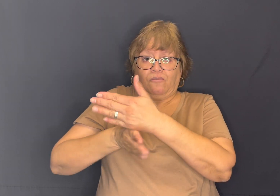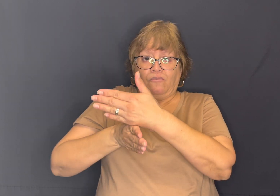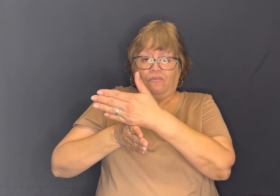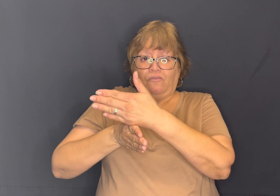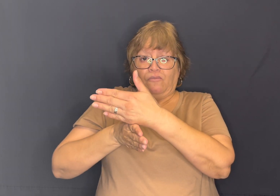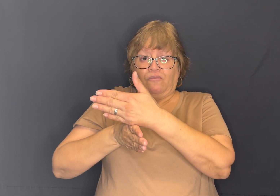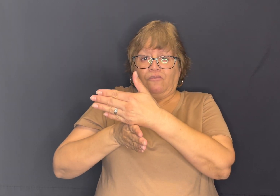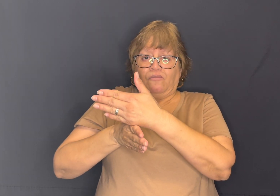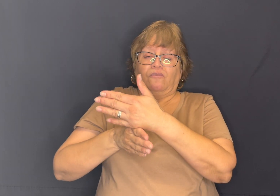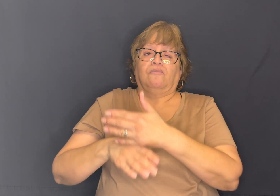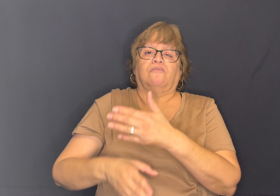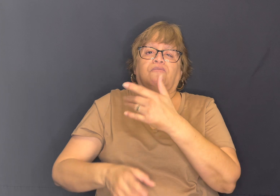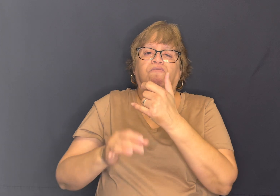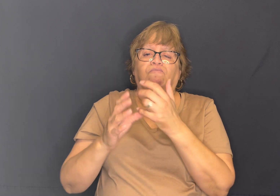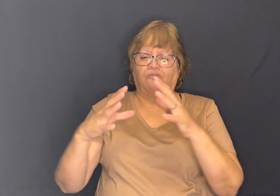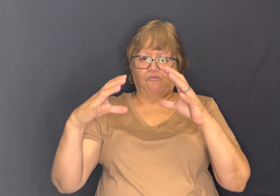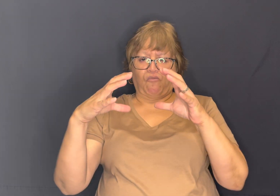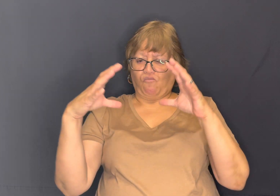You might have, this is a sign for soccer,